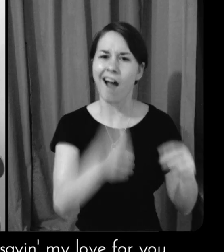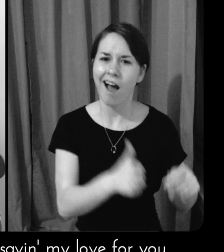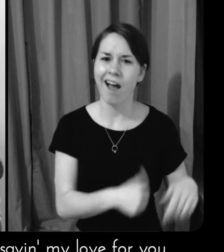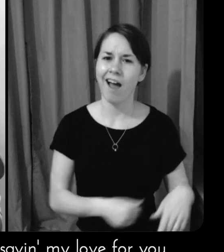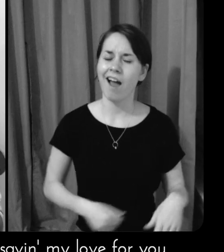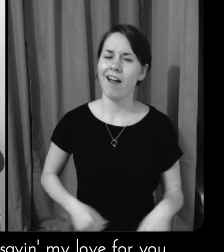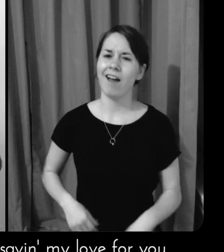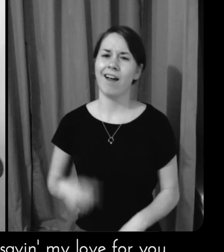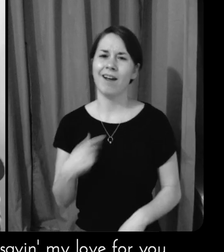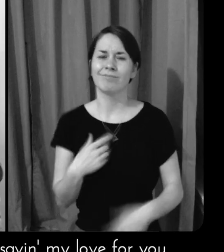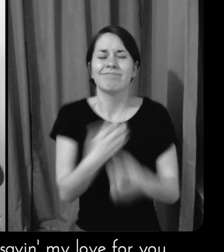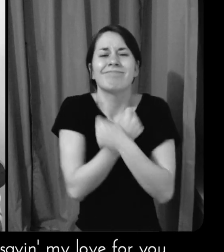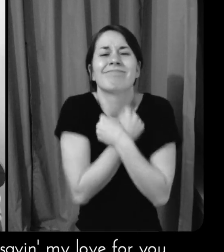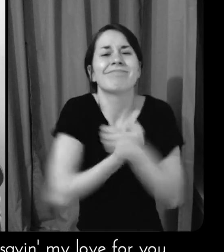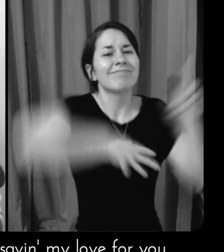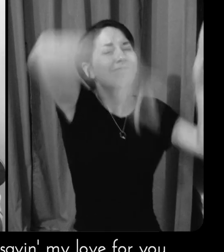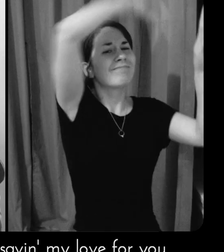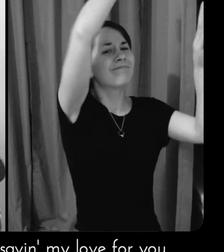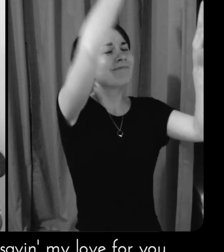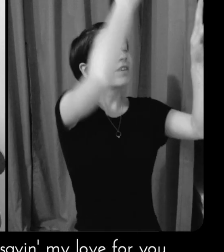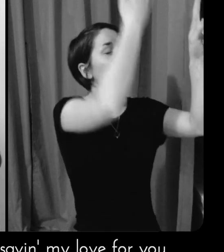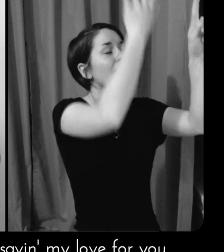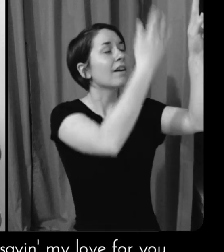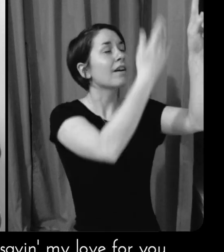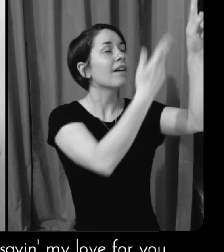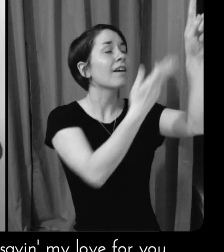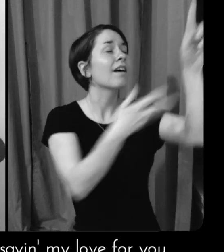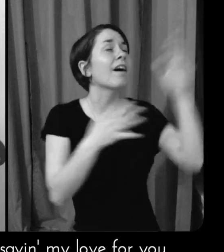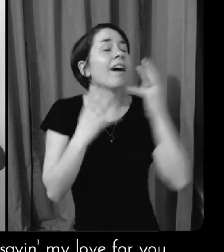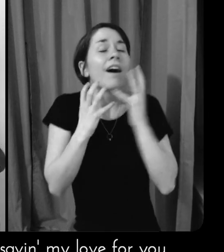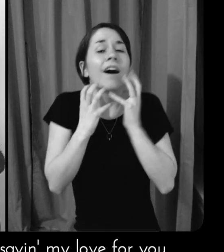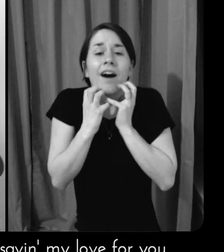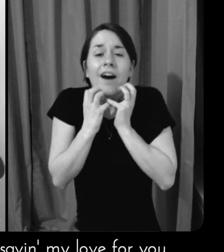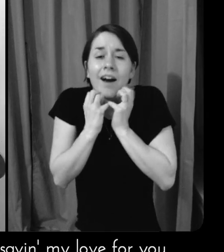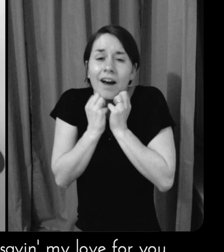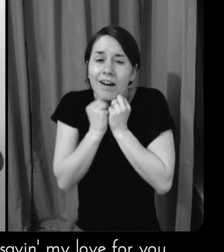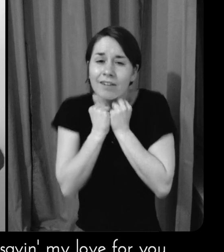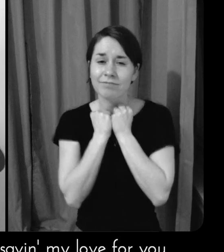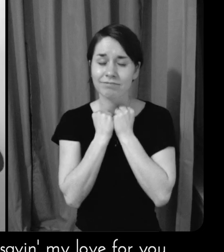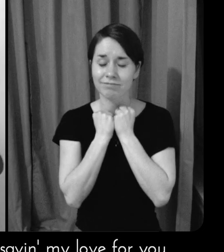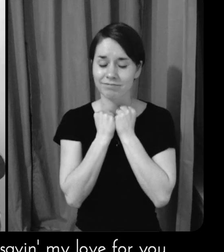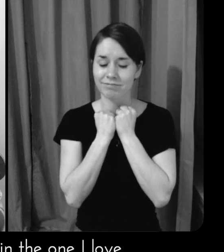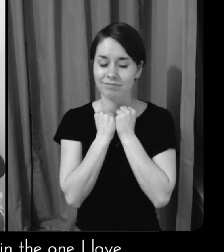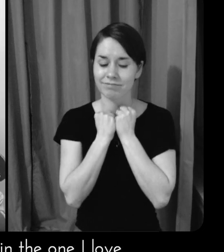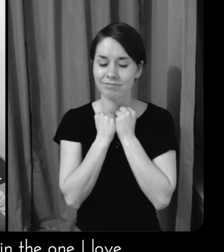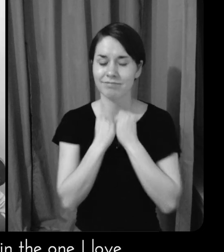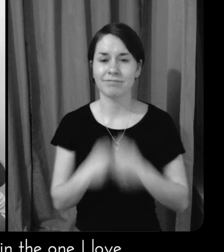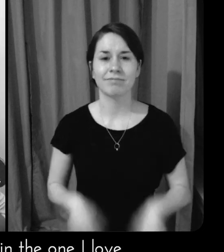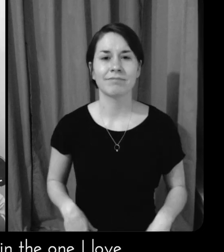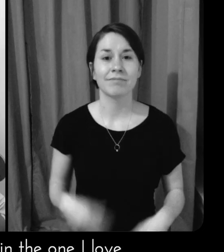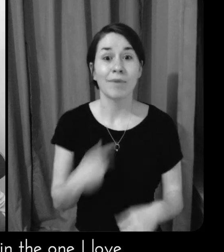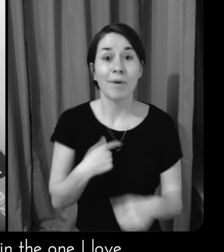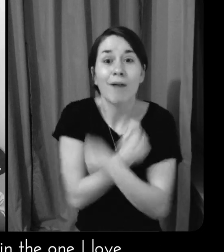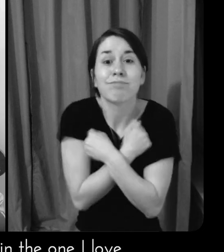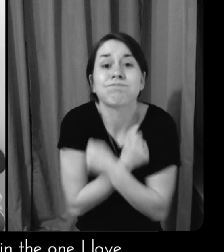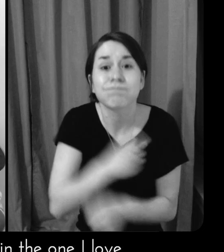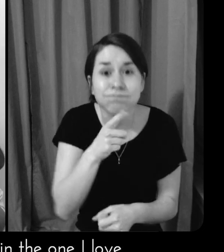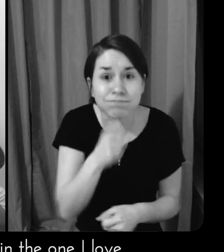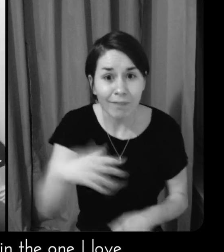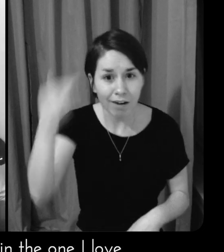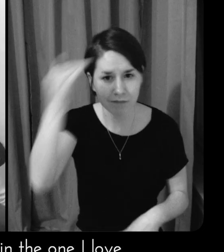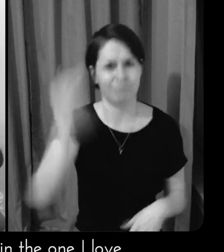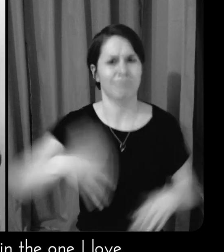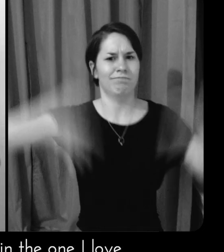no. Saving all of my love for you, for you, for you, for you. I know